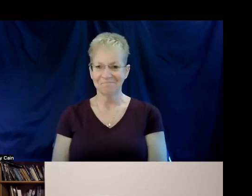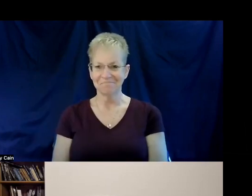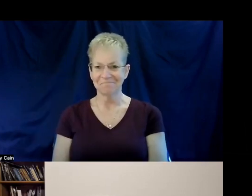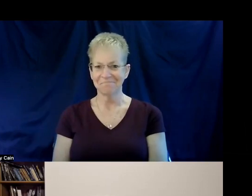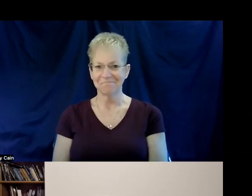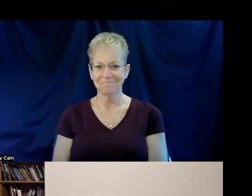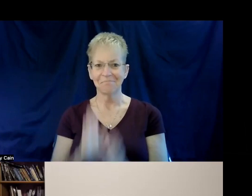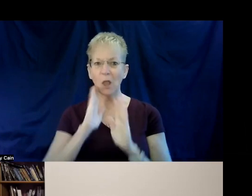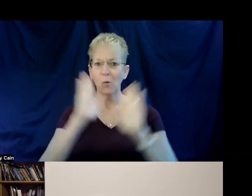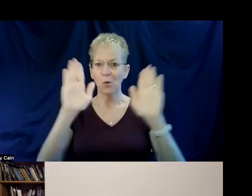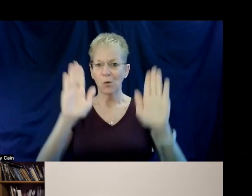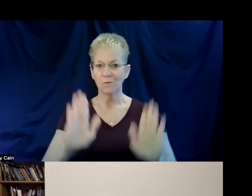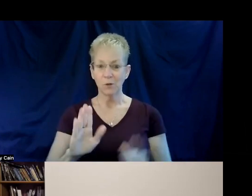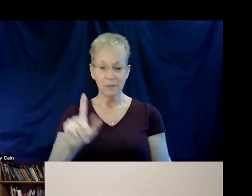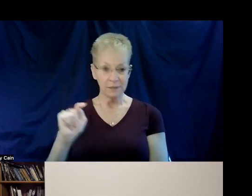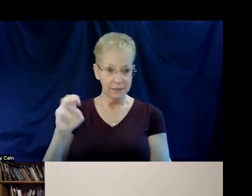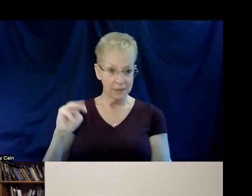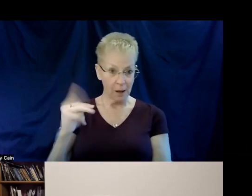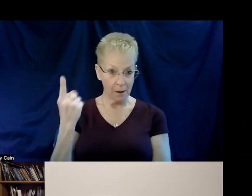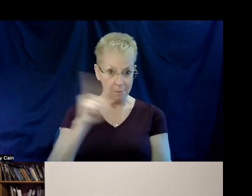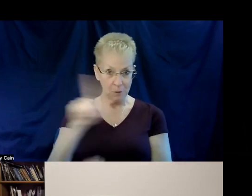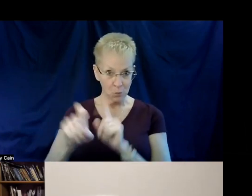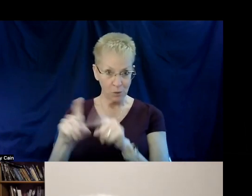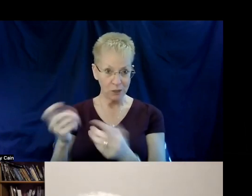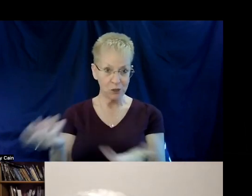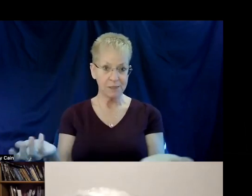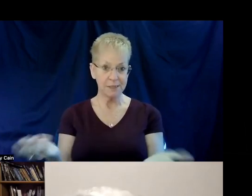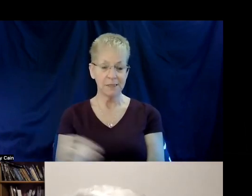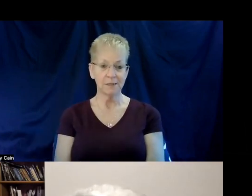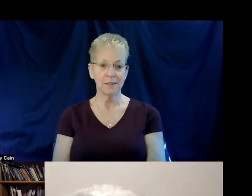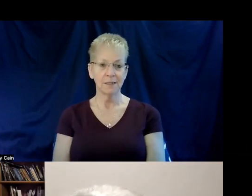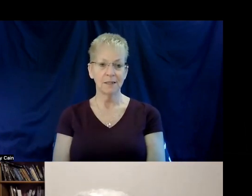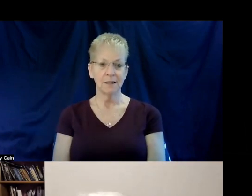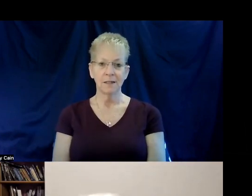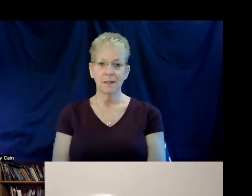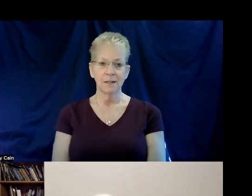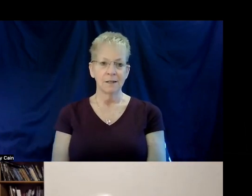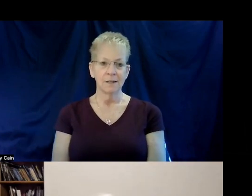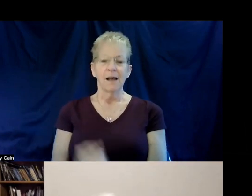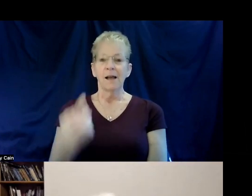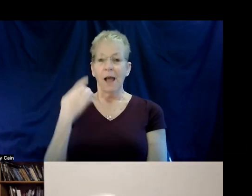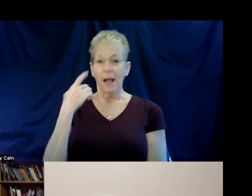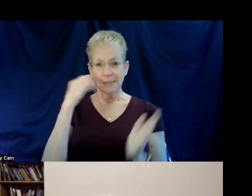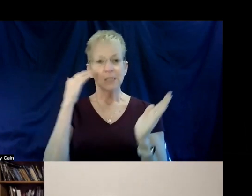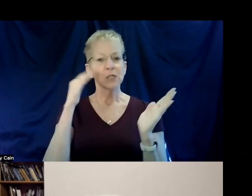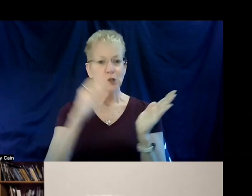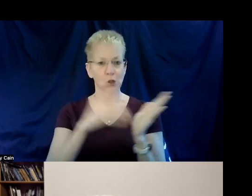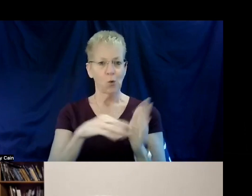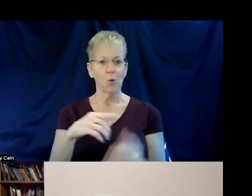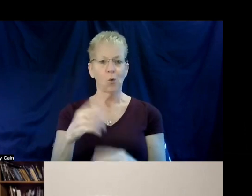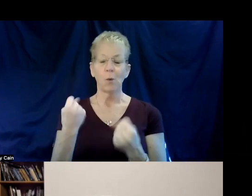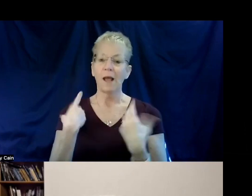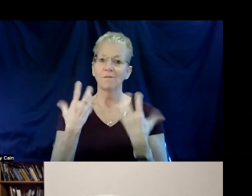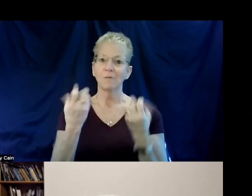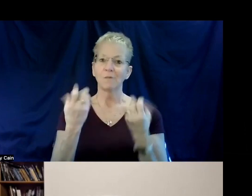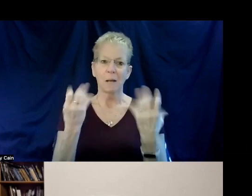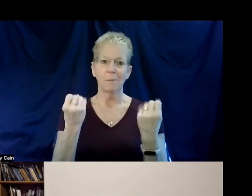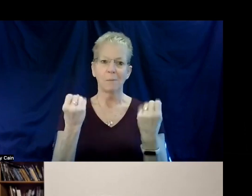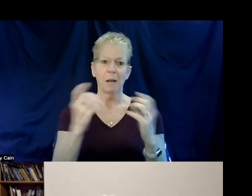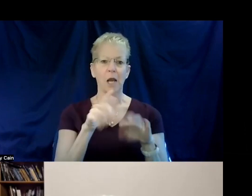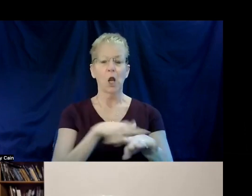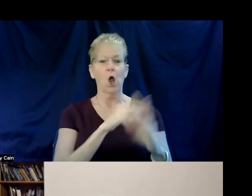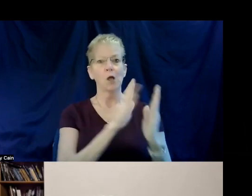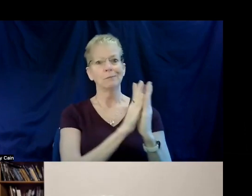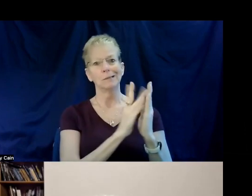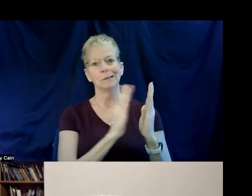Yeah. Tom, did you have any questions? But I just note that when you have a long series, I